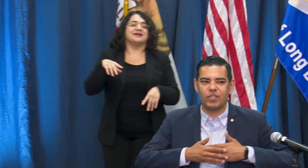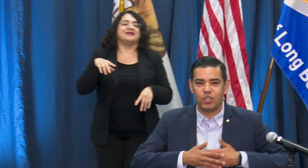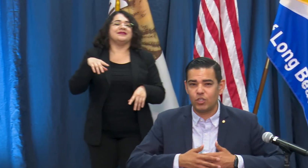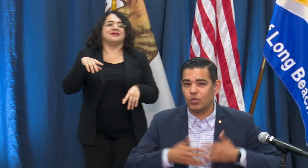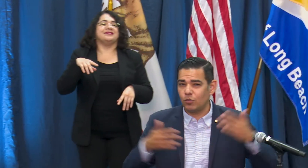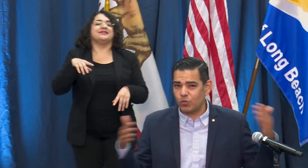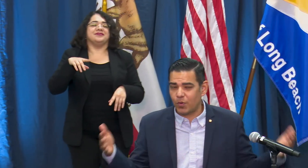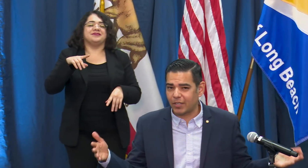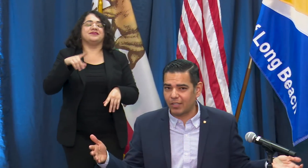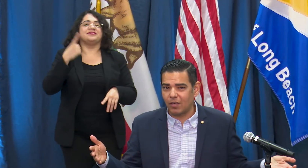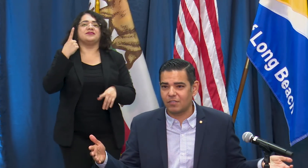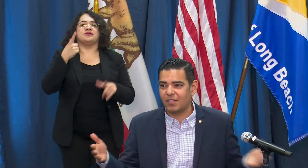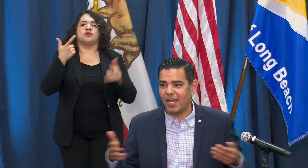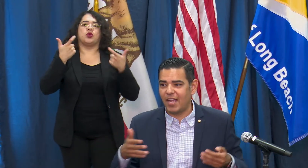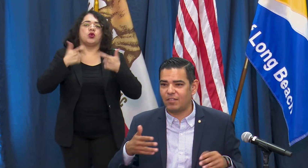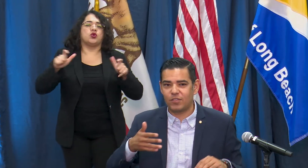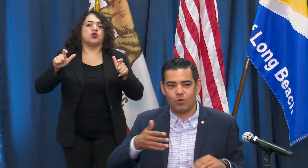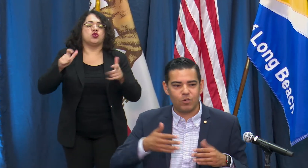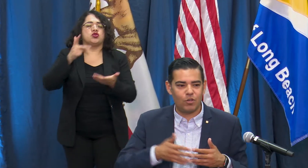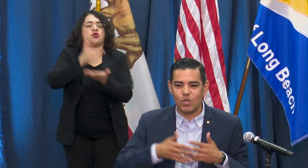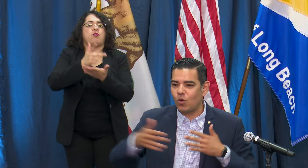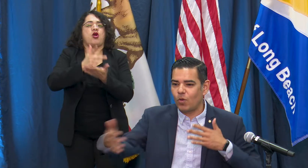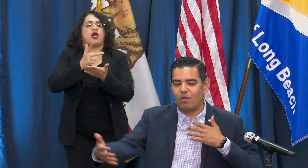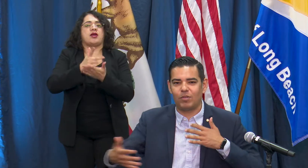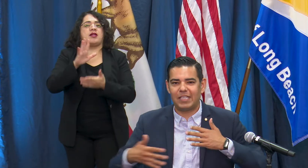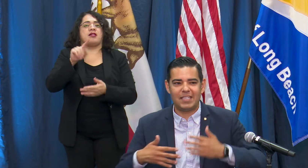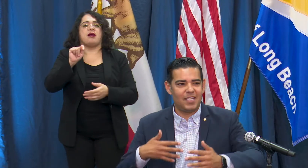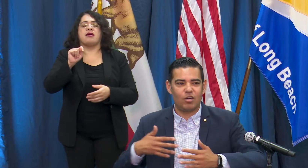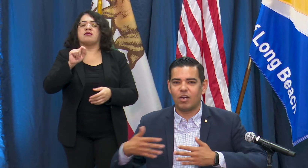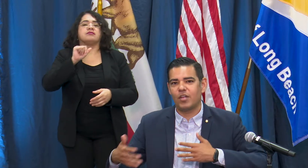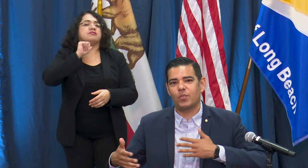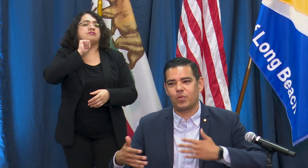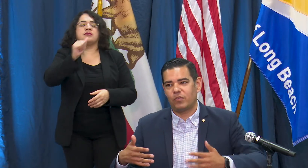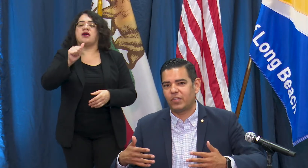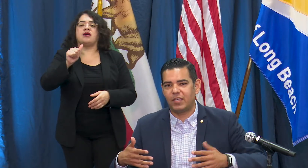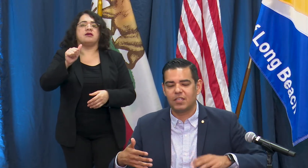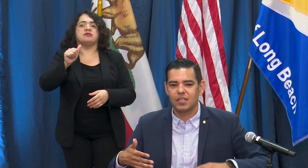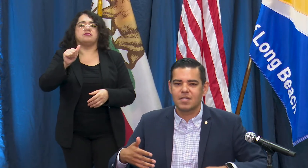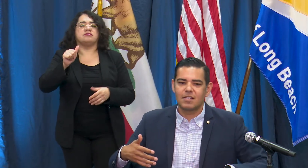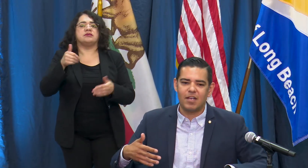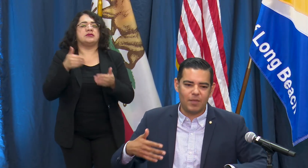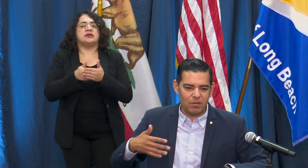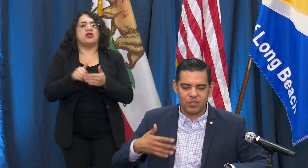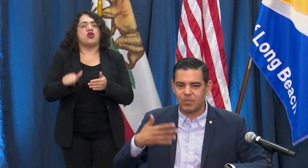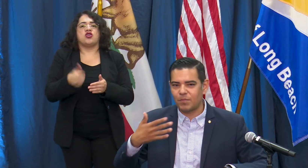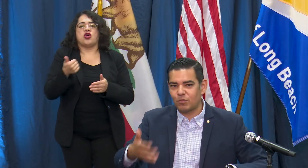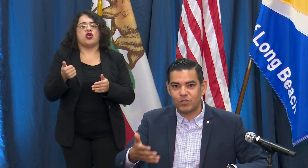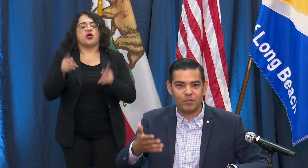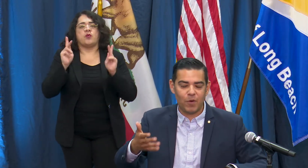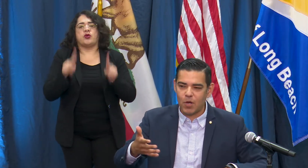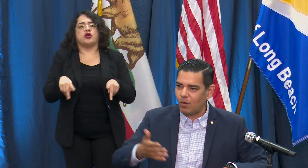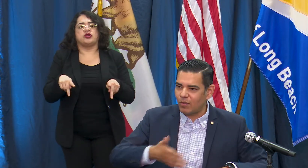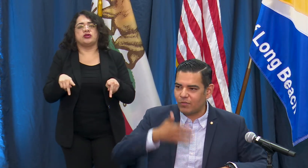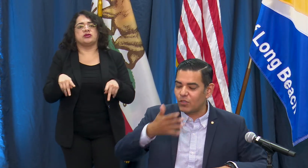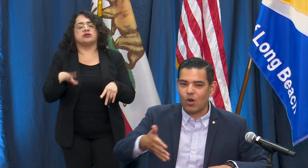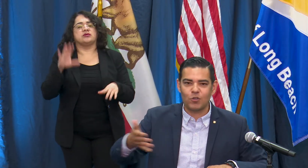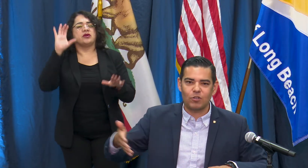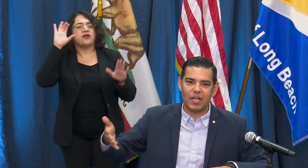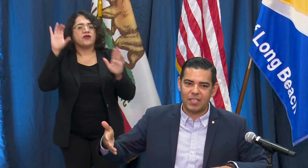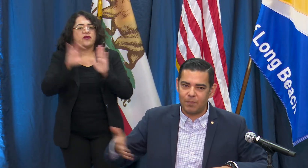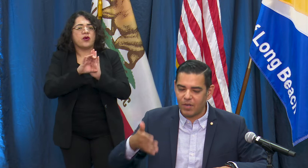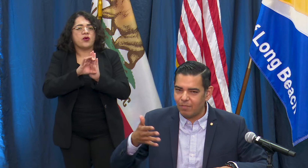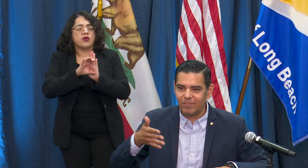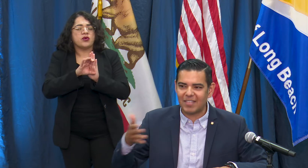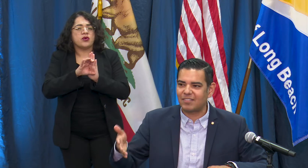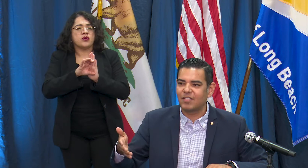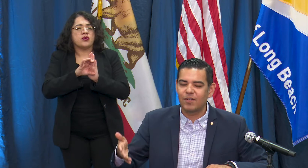we're using huge parking lots, and so you're nowhere really near another person. I know sometimes you'll see a photo and all these cars are